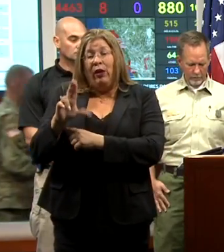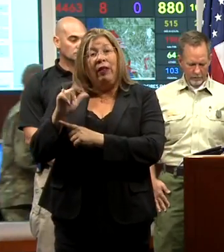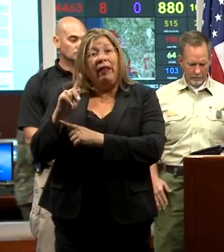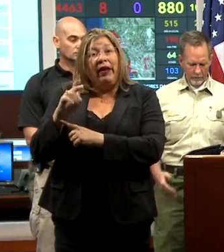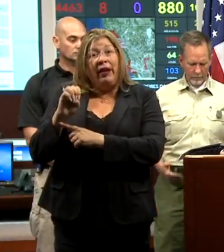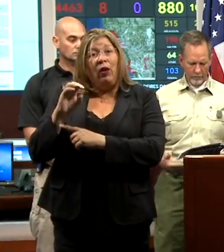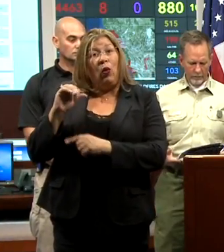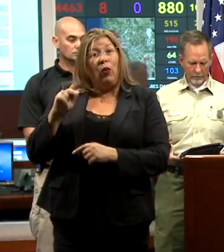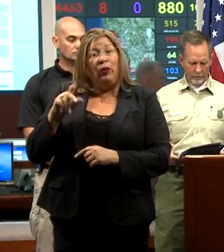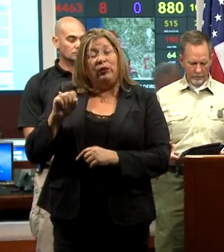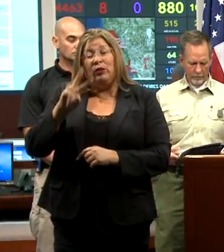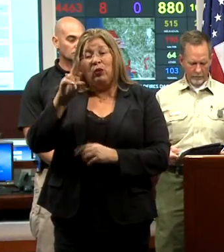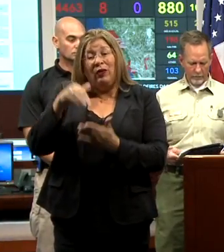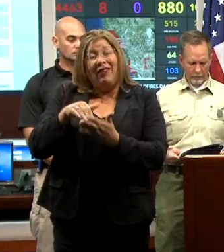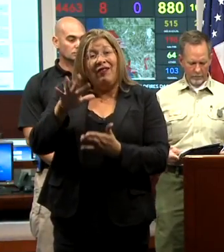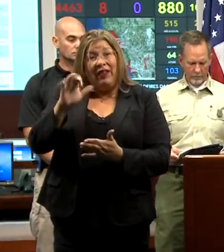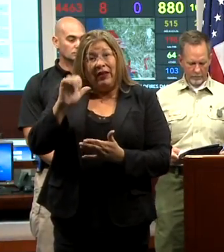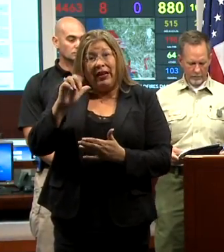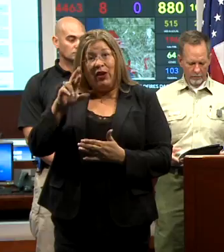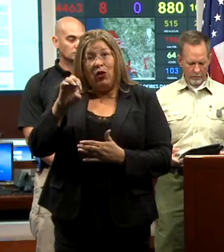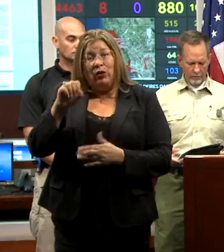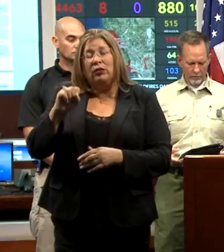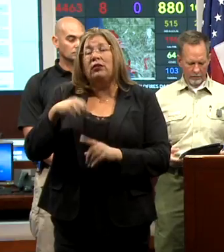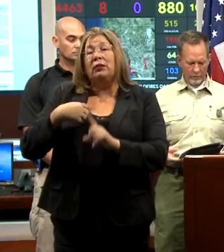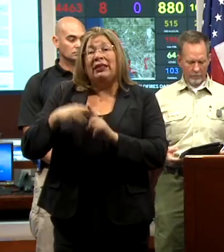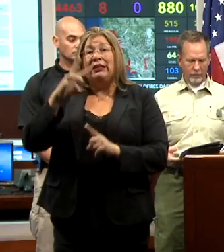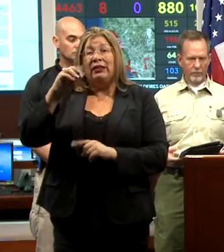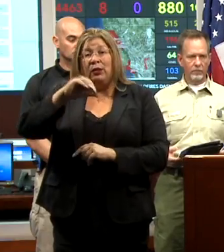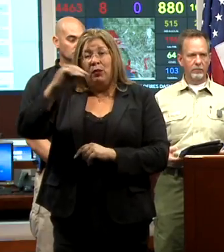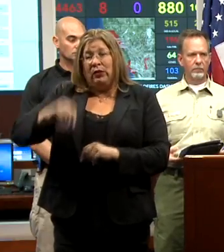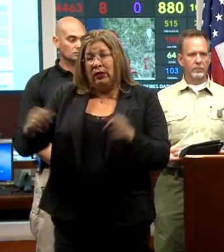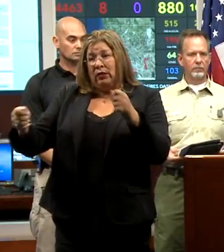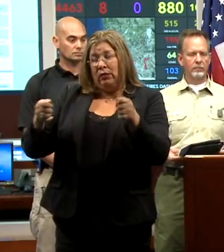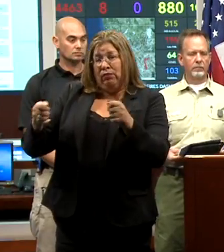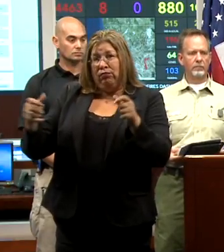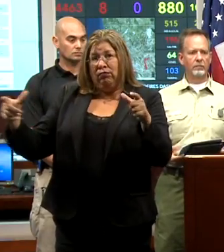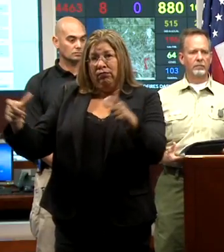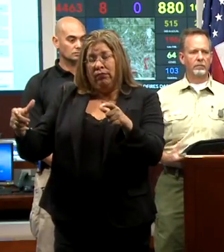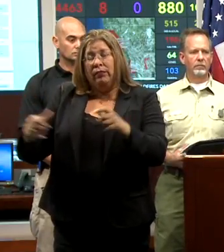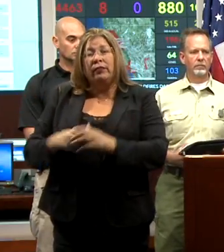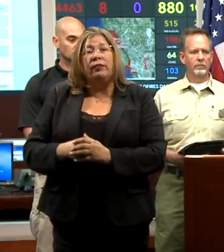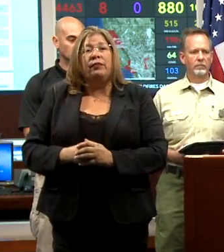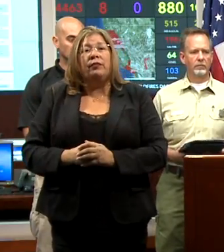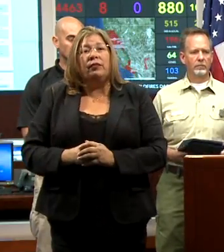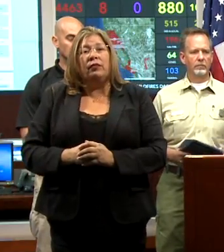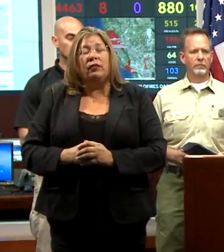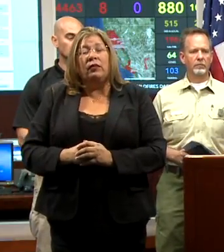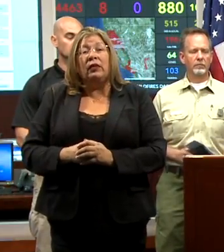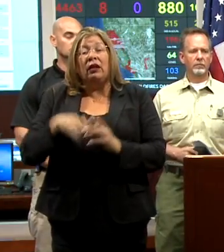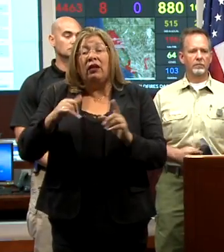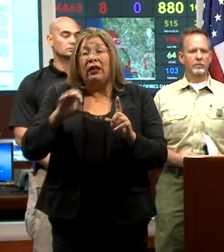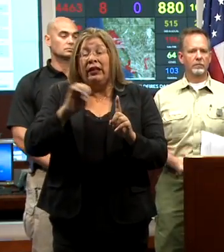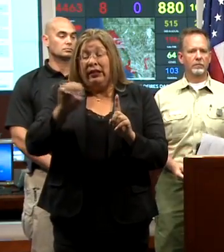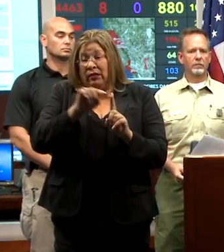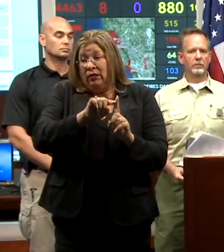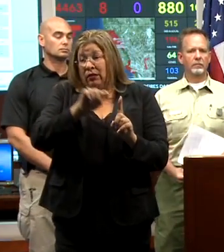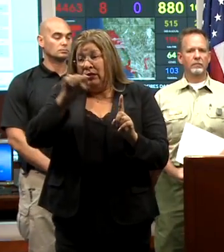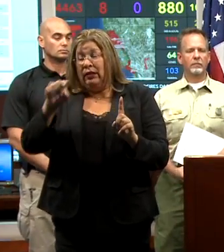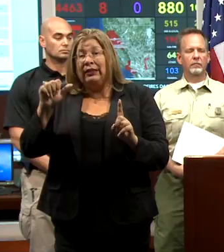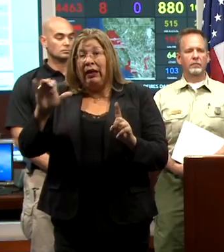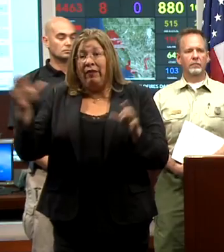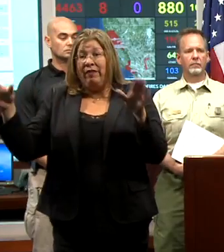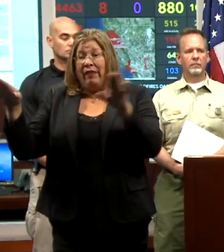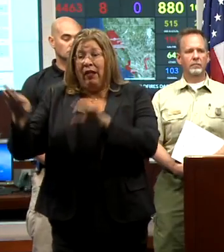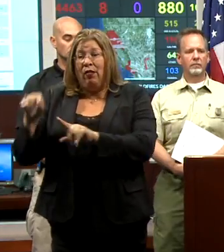is 2,500 acres and 60% contained. Moving east across the Sacramento Valley,